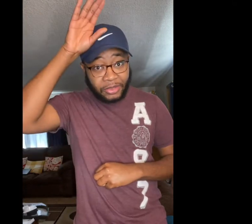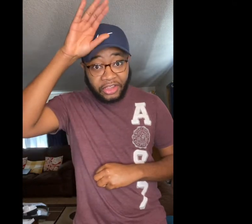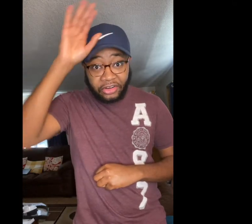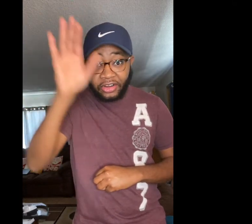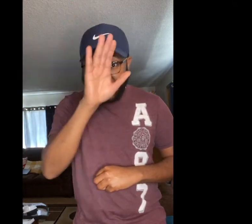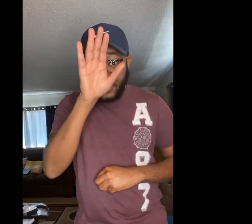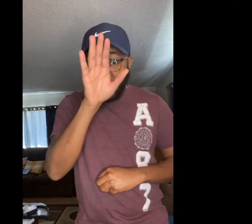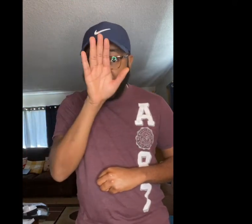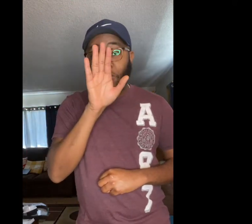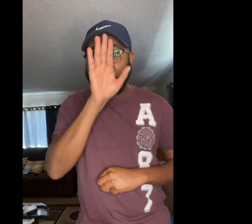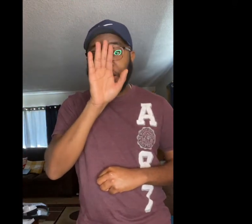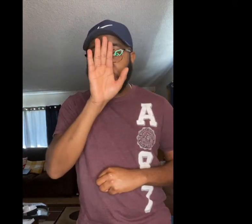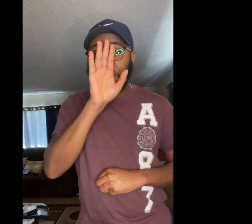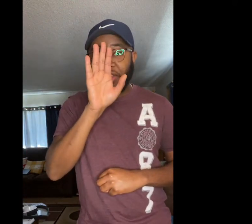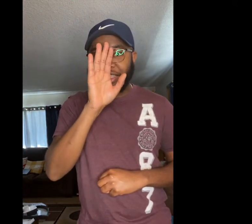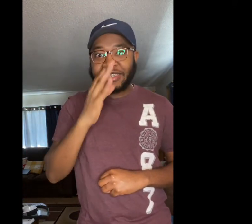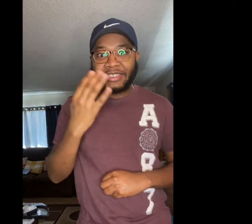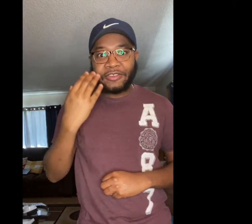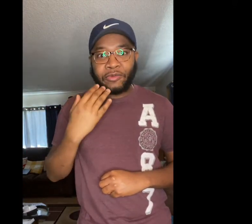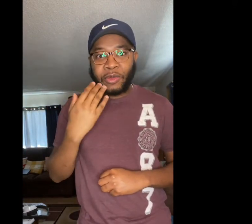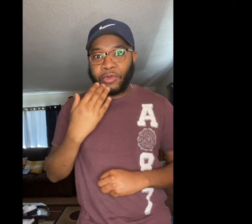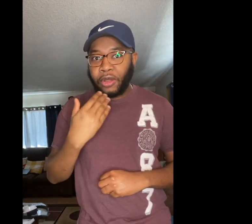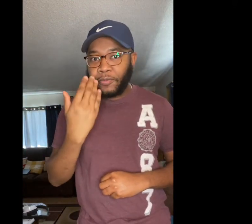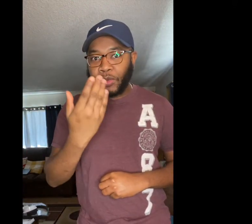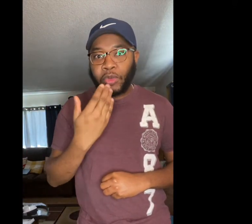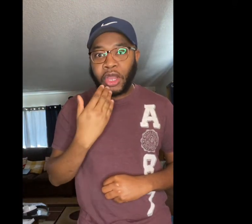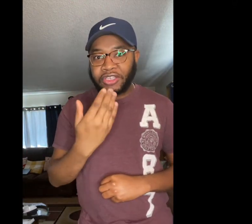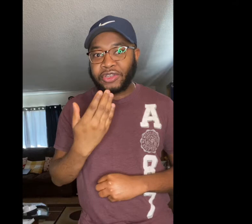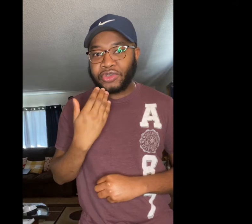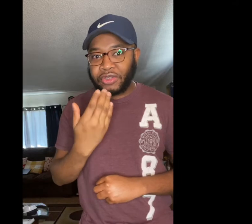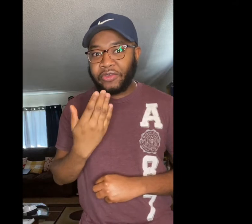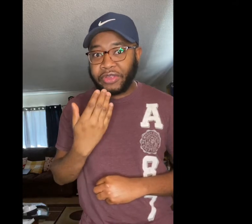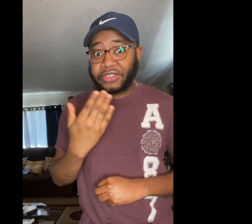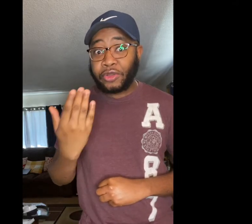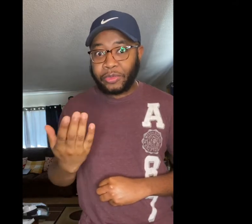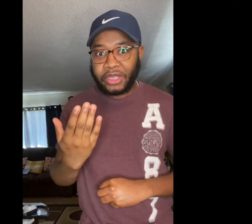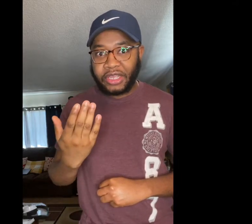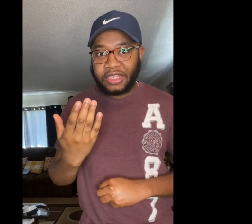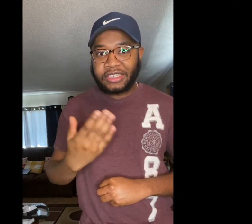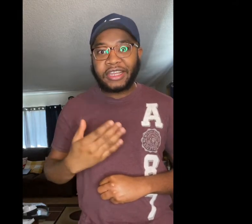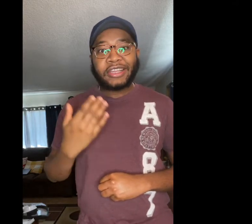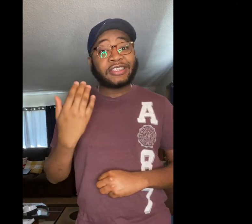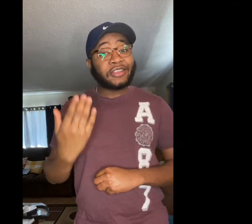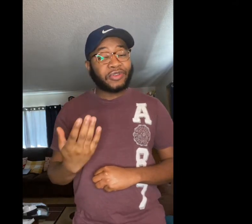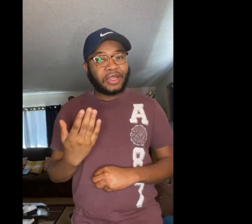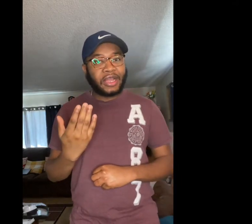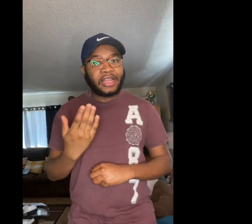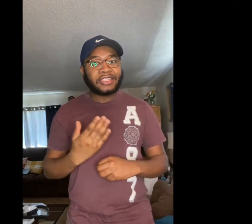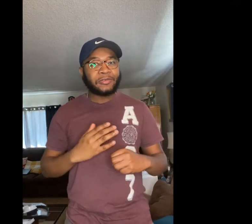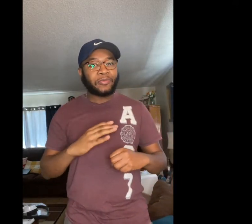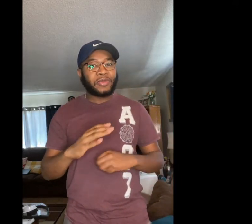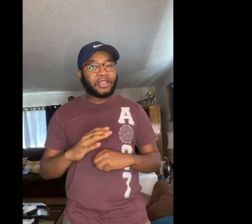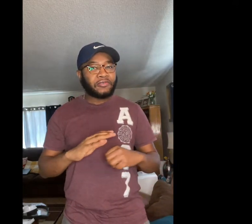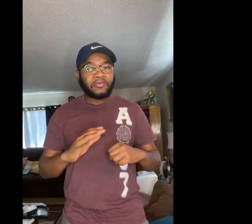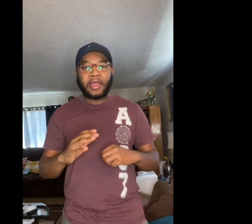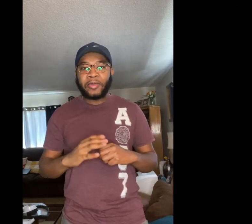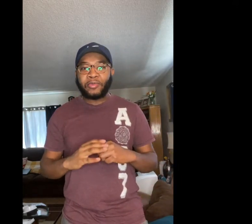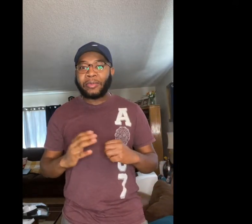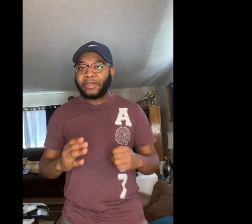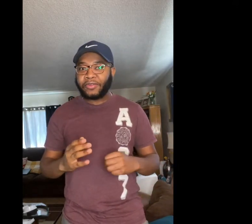here. We're blocking our face because remember, we also use our face to communicate. So in doing that, let's be a bit more mindful with